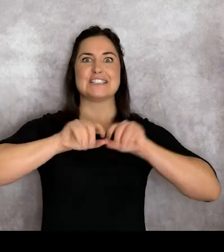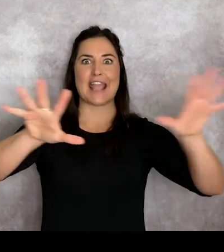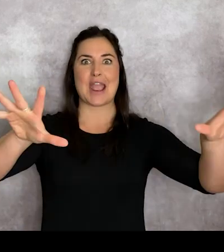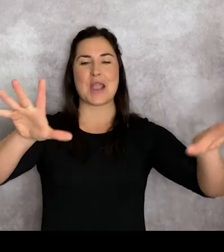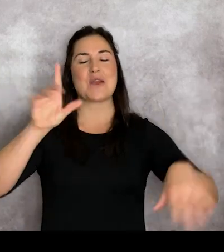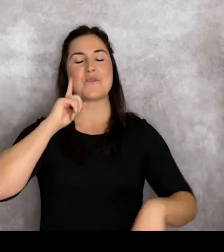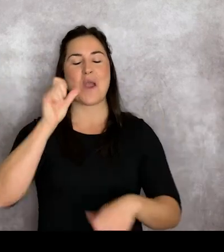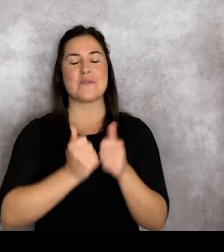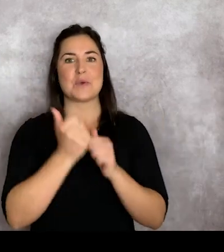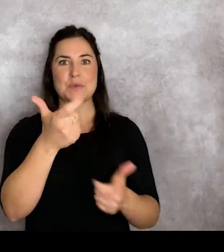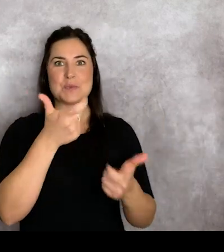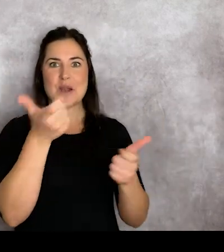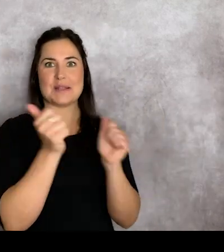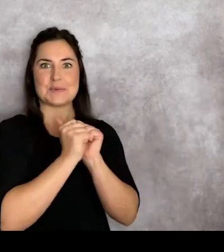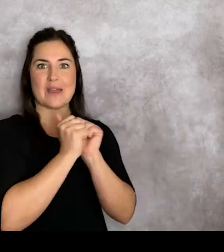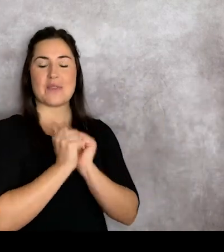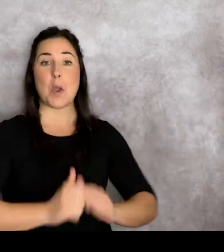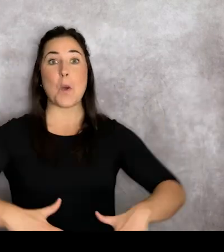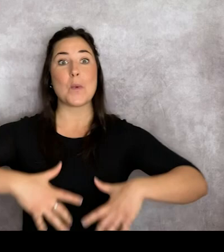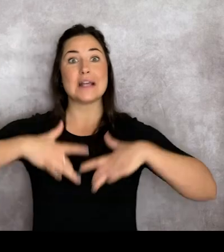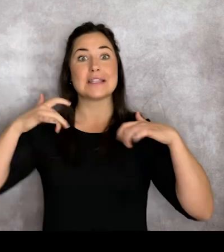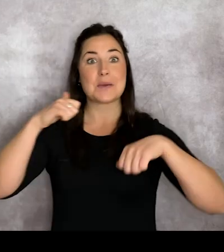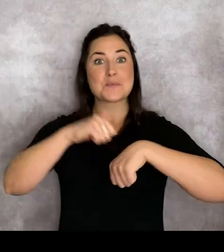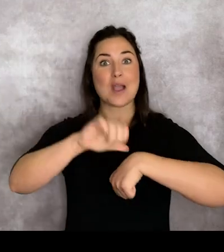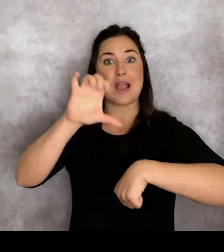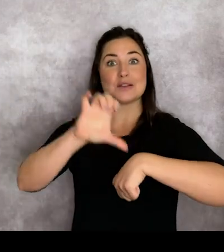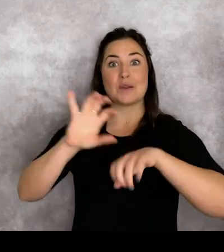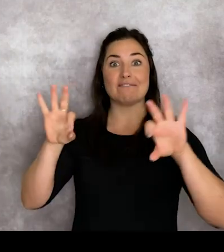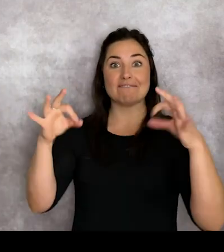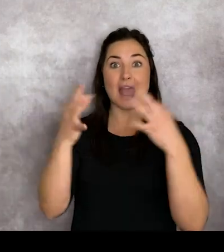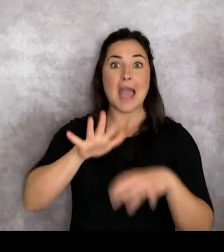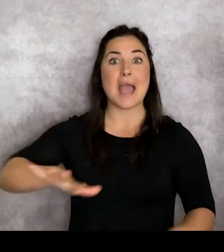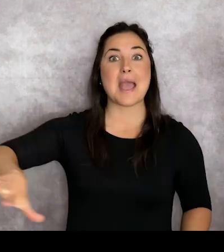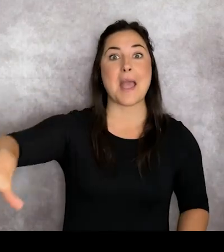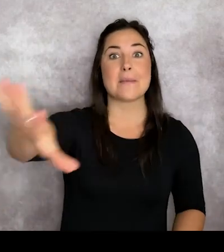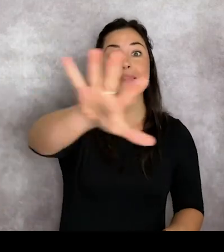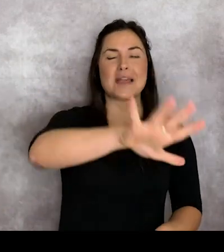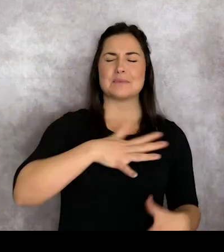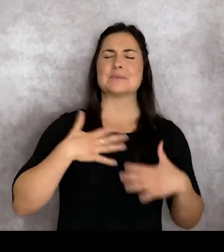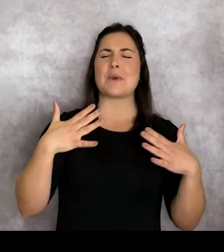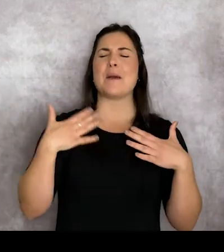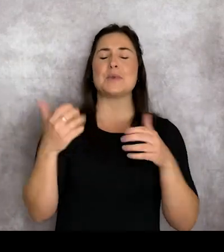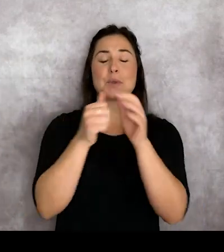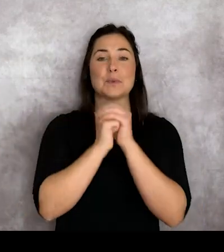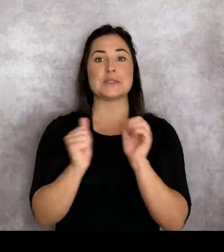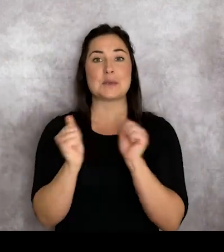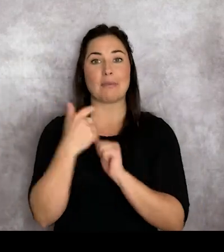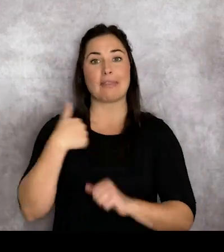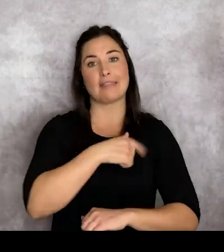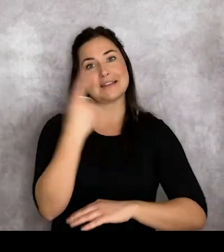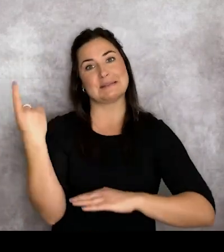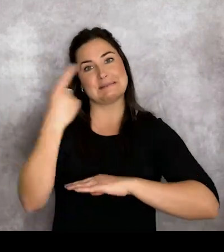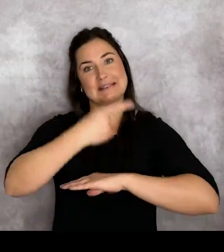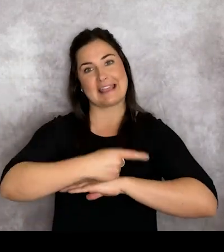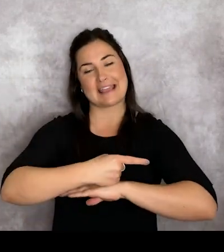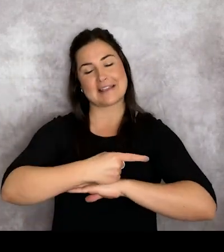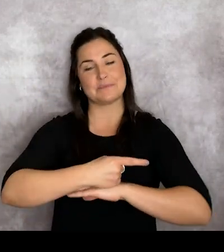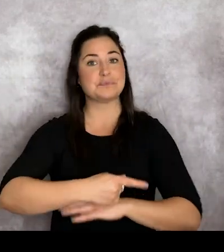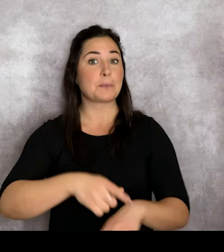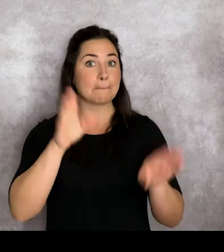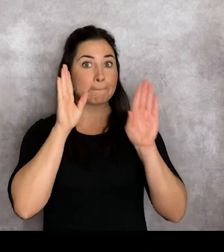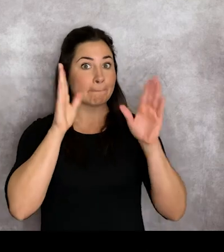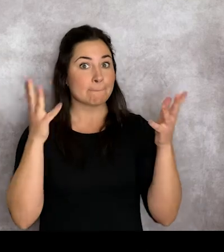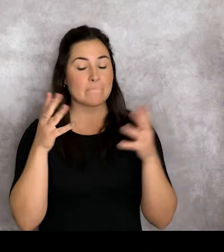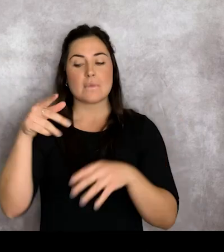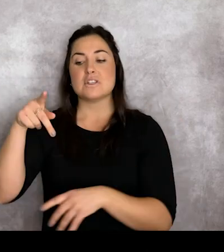What's going on, Rock Church and family all around the world? We are so glad that you are here to worship with us today. Listen,